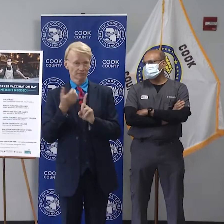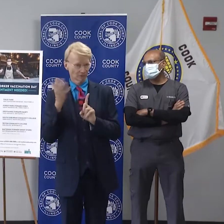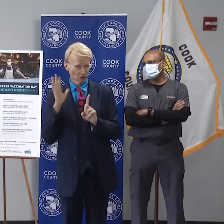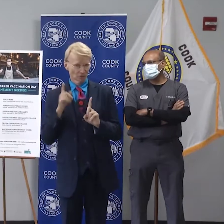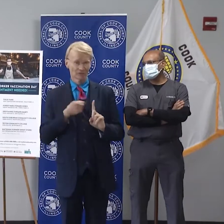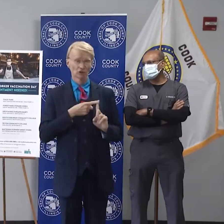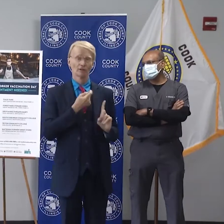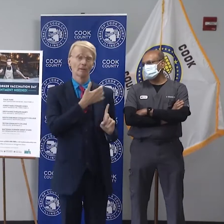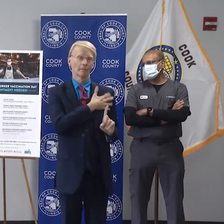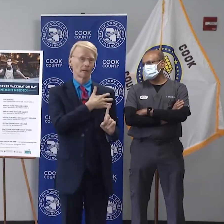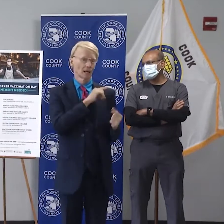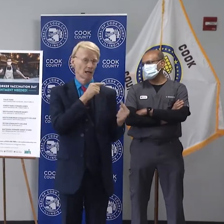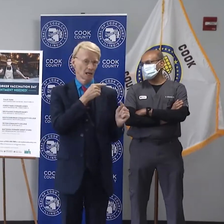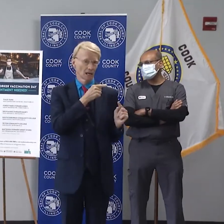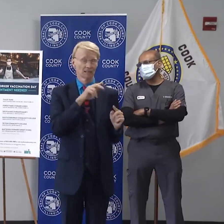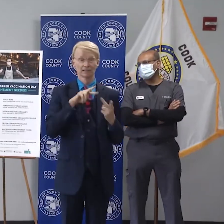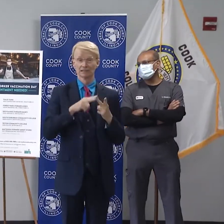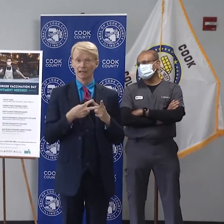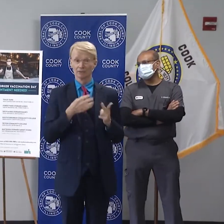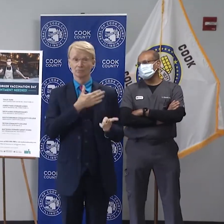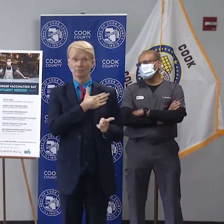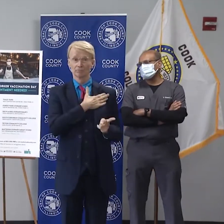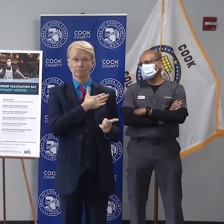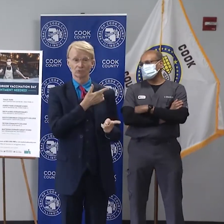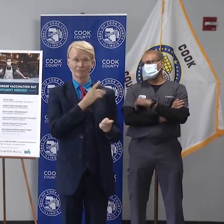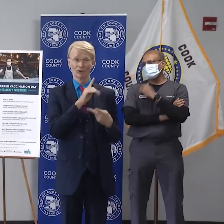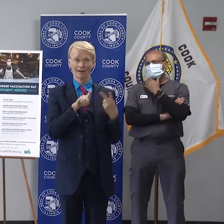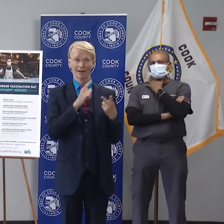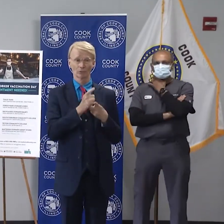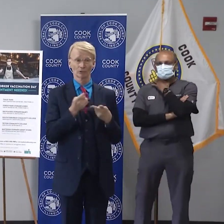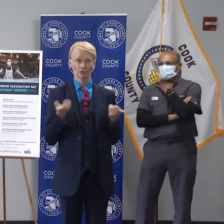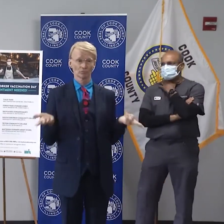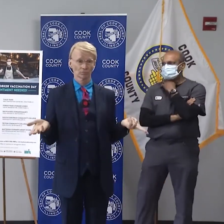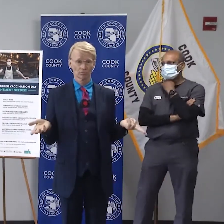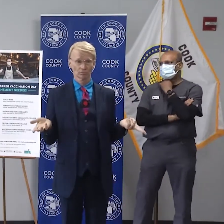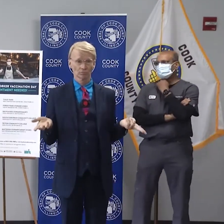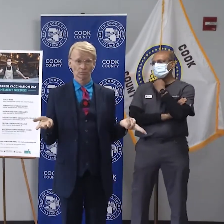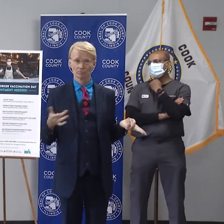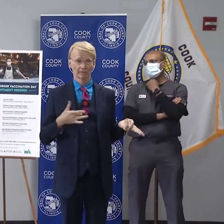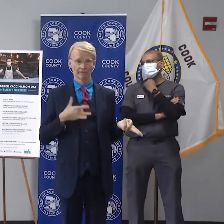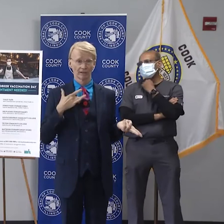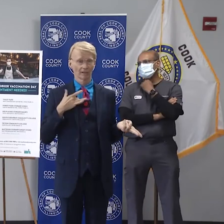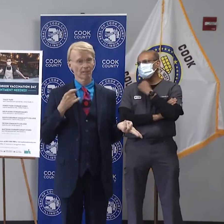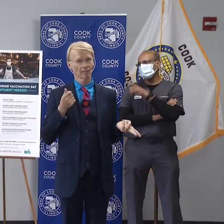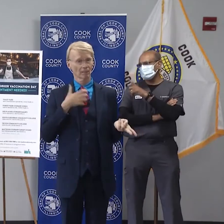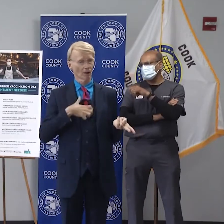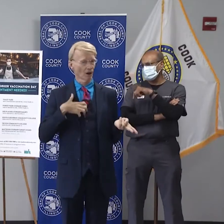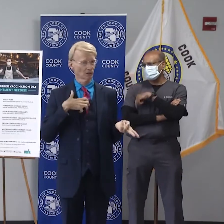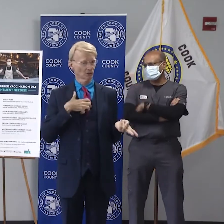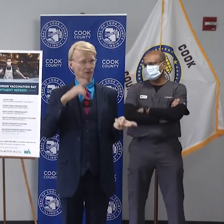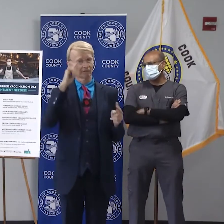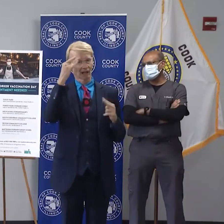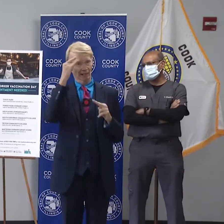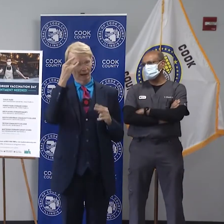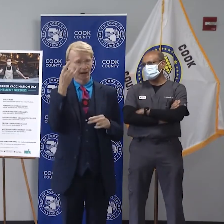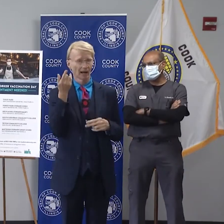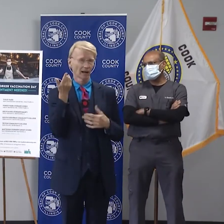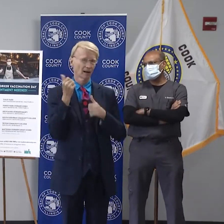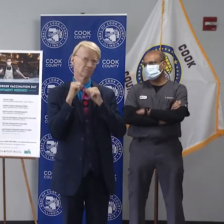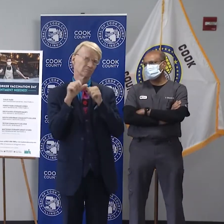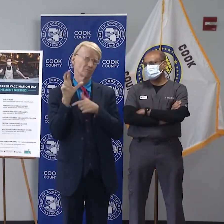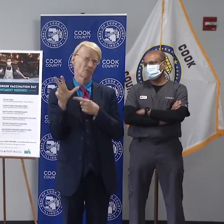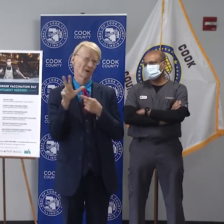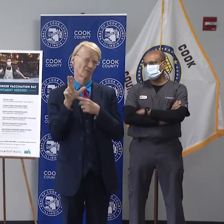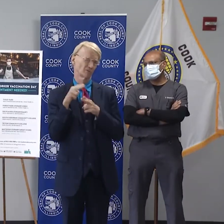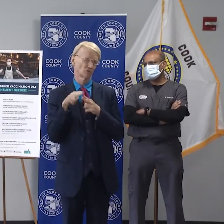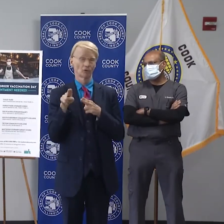one, I had a little pain in my arm. After the second one, after 24 hours, I started feeling a little nauseous and I had a headache, which lasted about